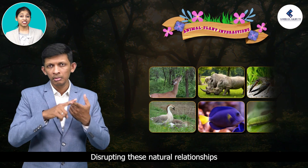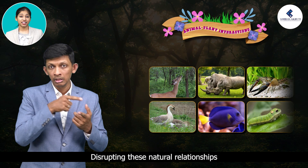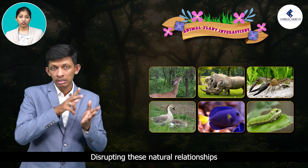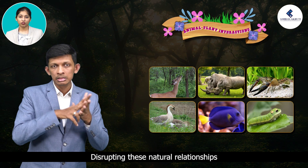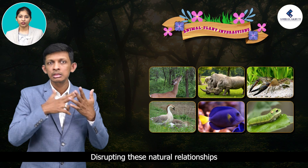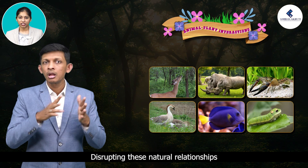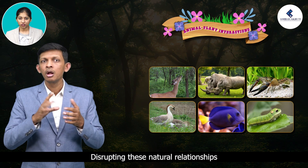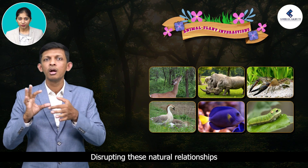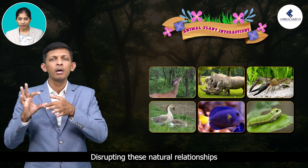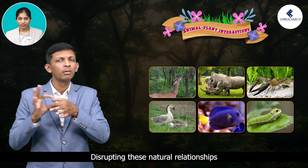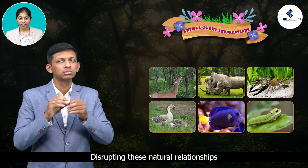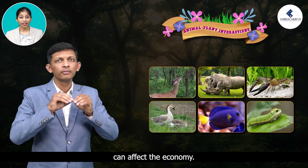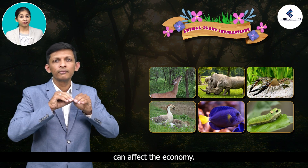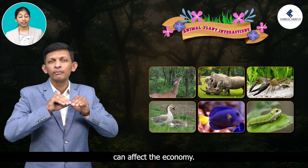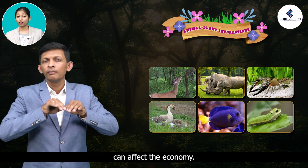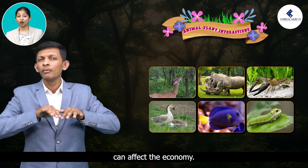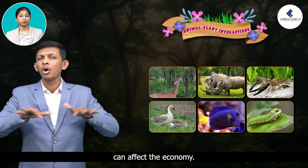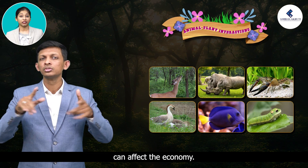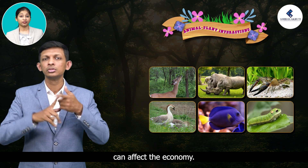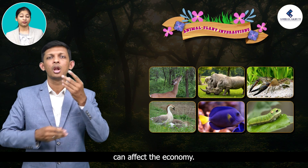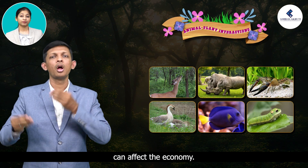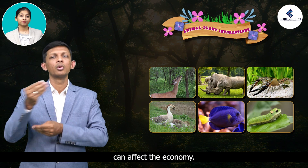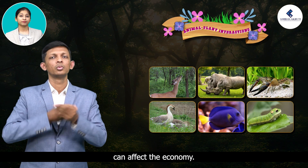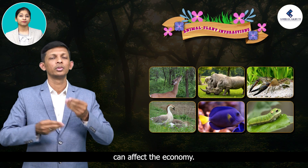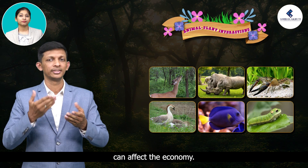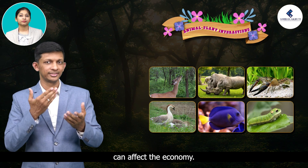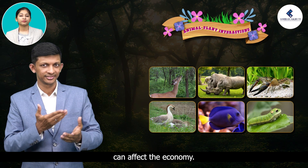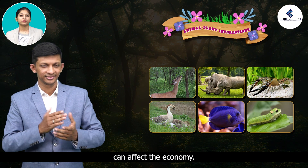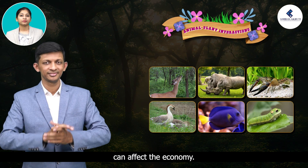Disrupting these natural relationships can affect the economy.